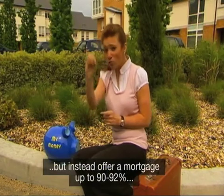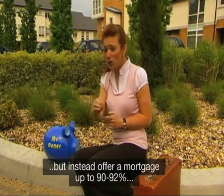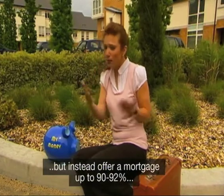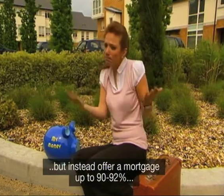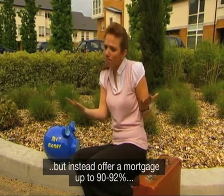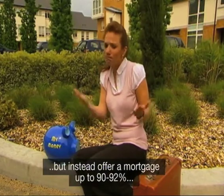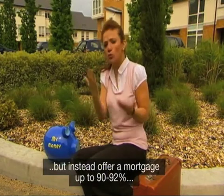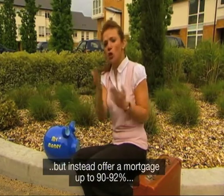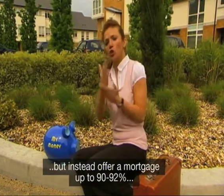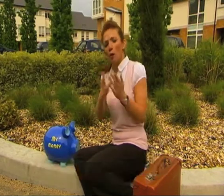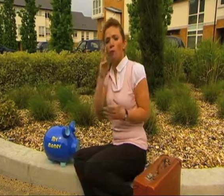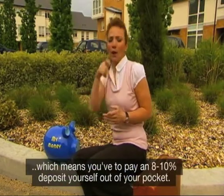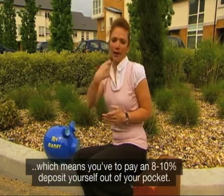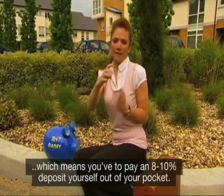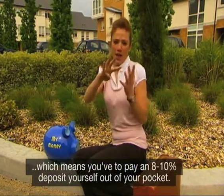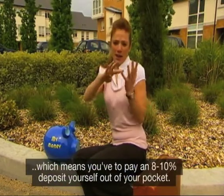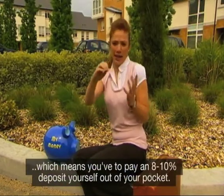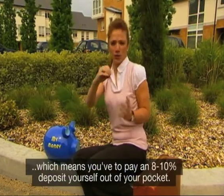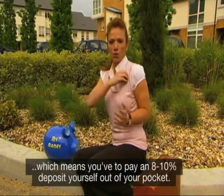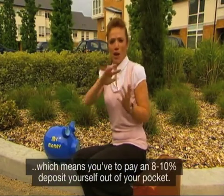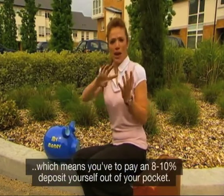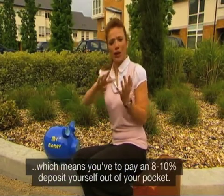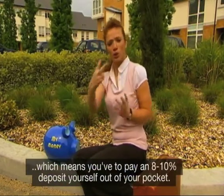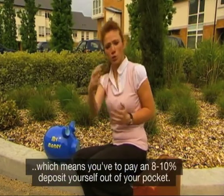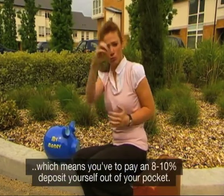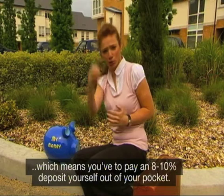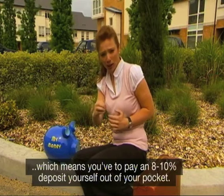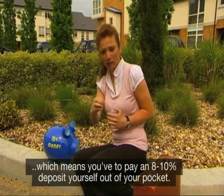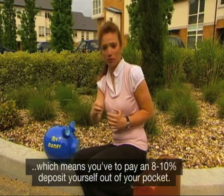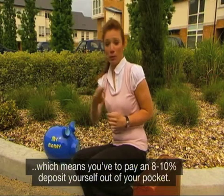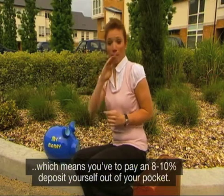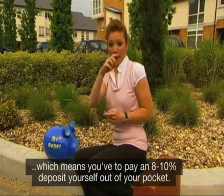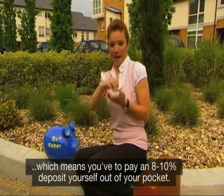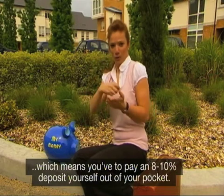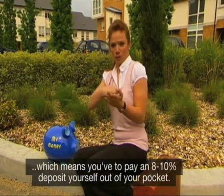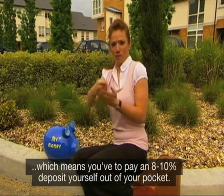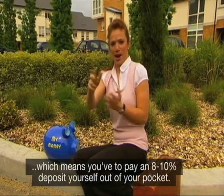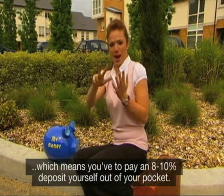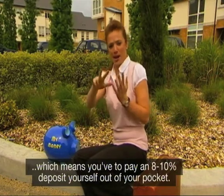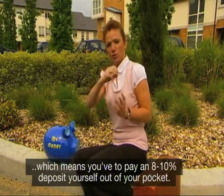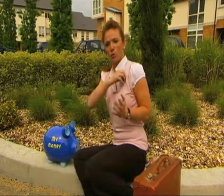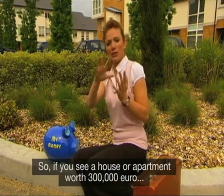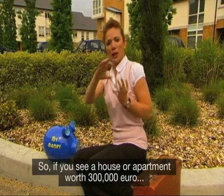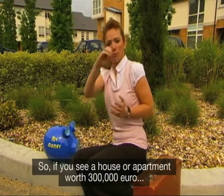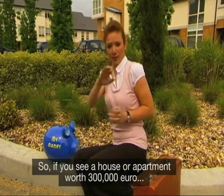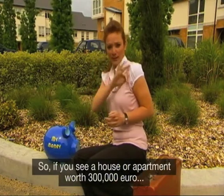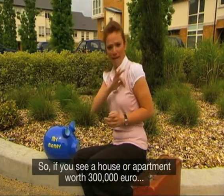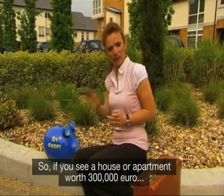90 to 92%, which means you have to pay an 8 to 10% deposit yourself out of your pocket. So if you see a house